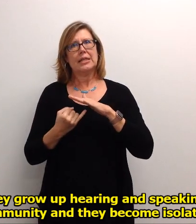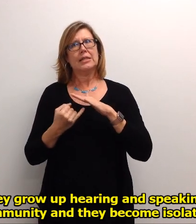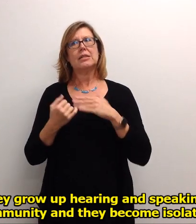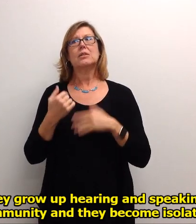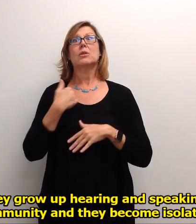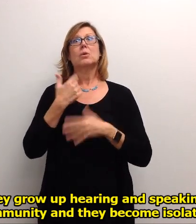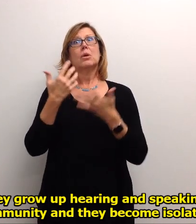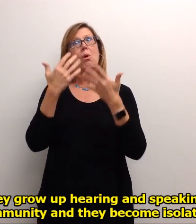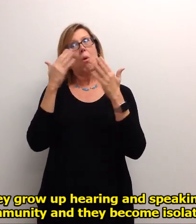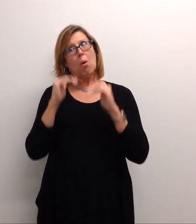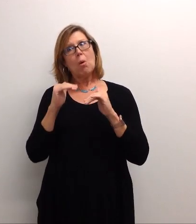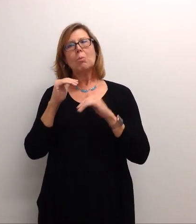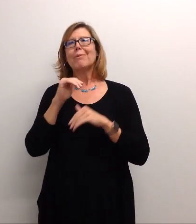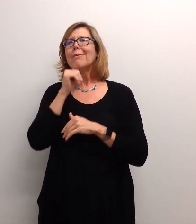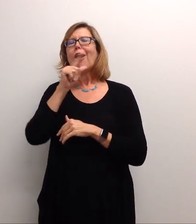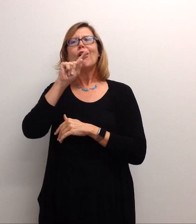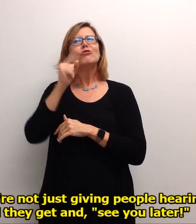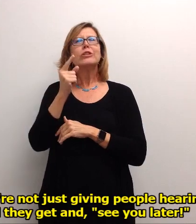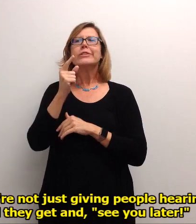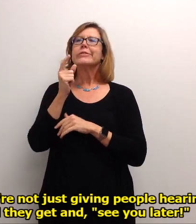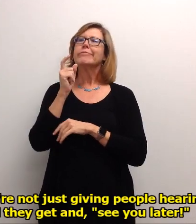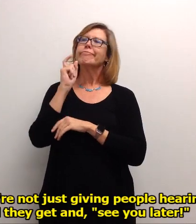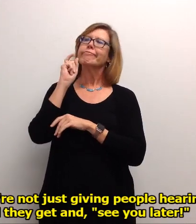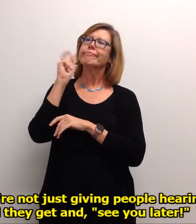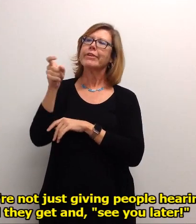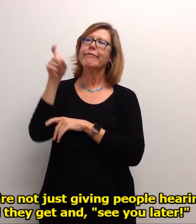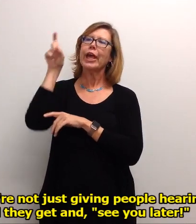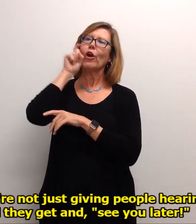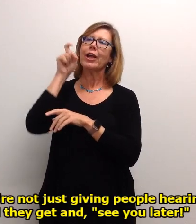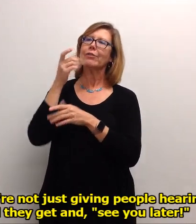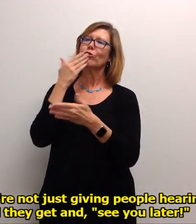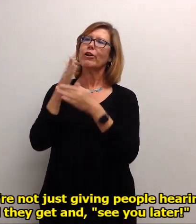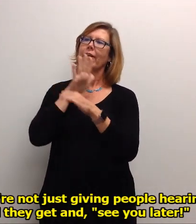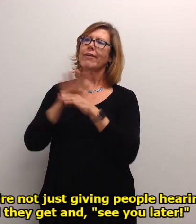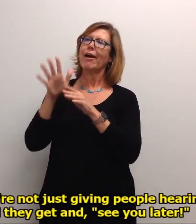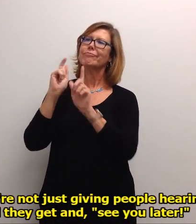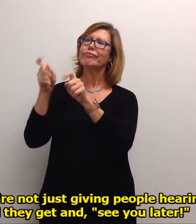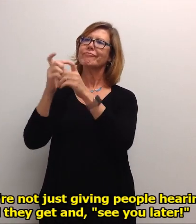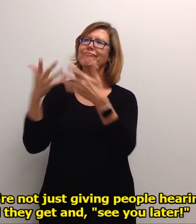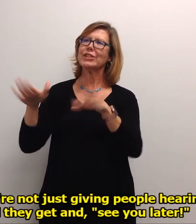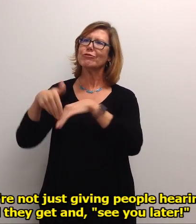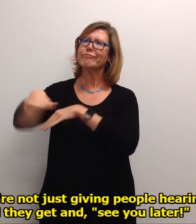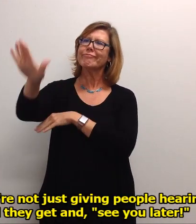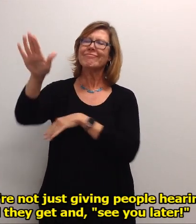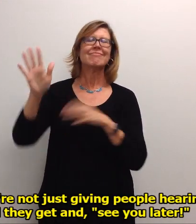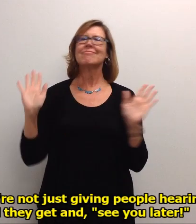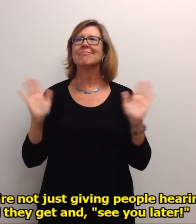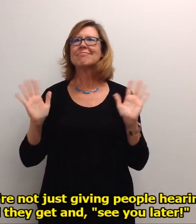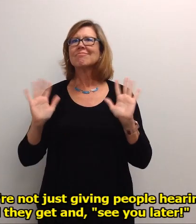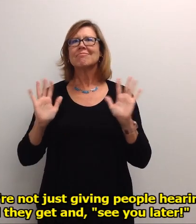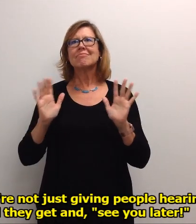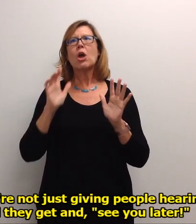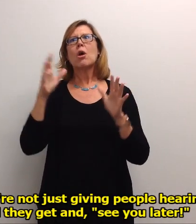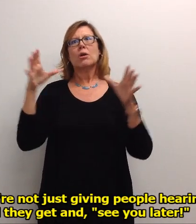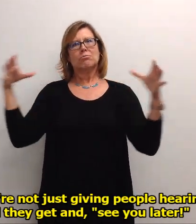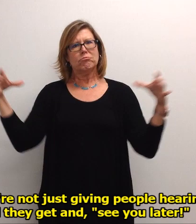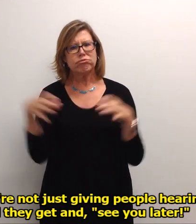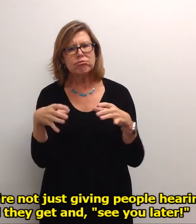become isolated. And so hopefully we're not just giving people hearing aids and that's all they get and see